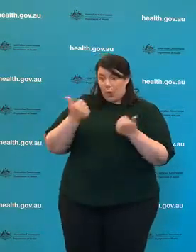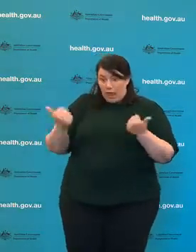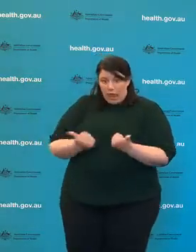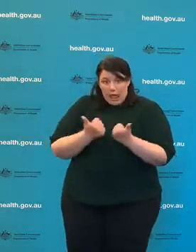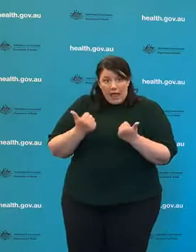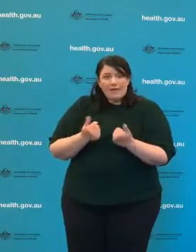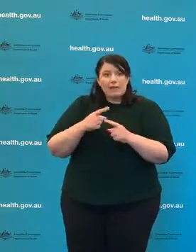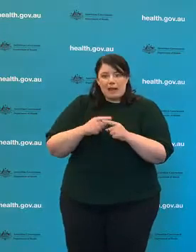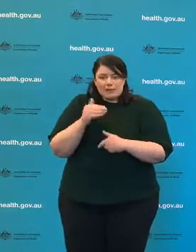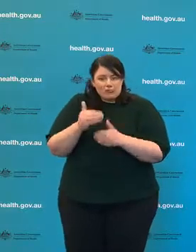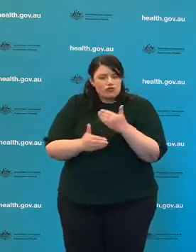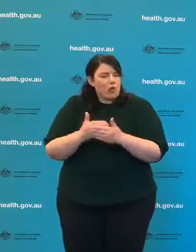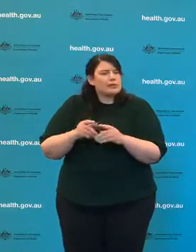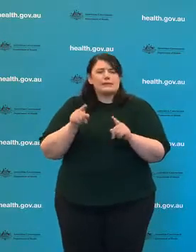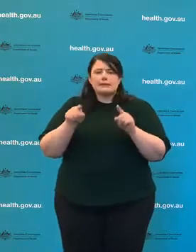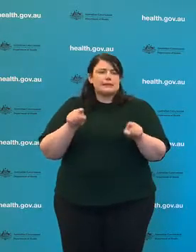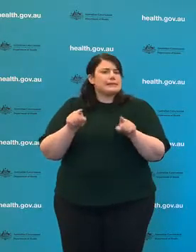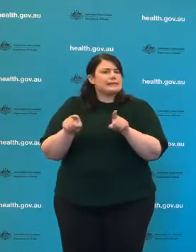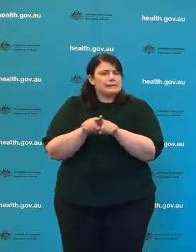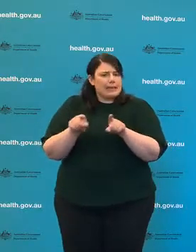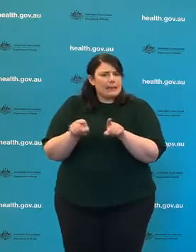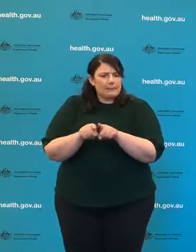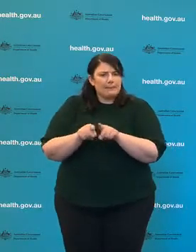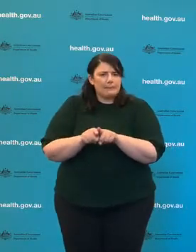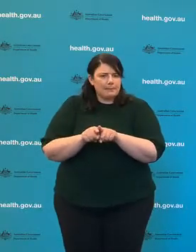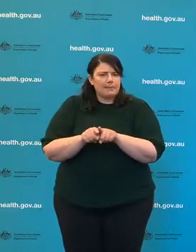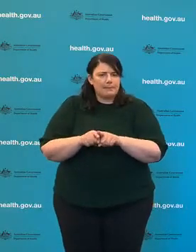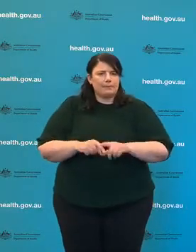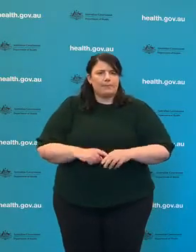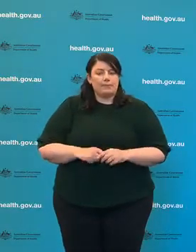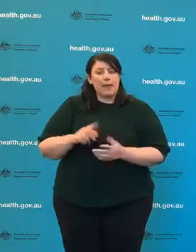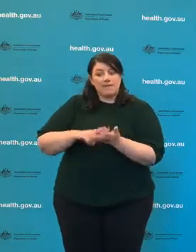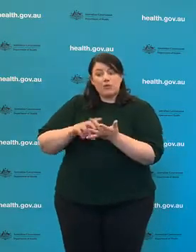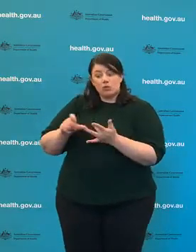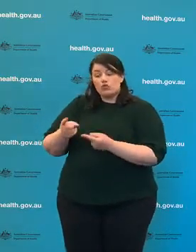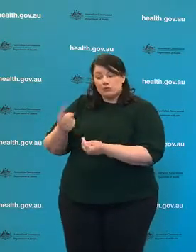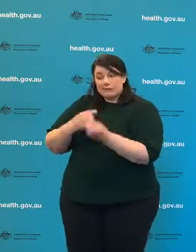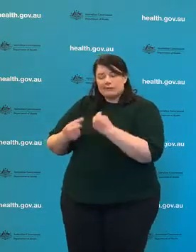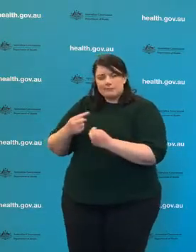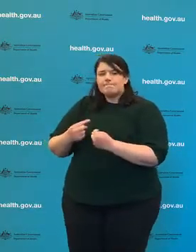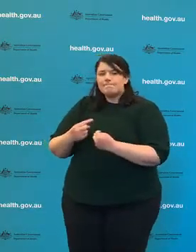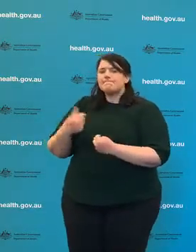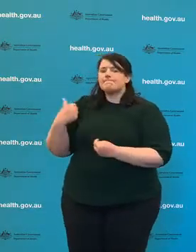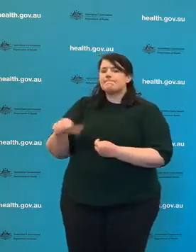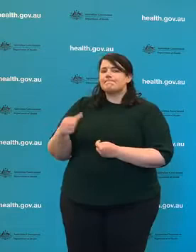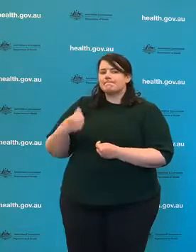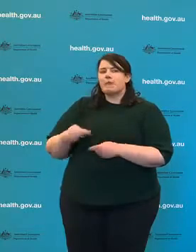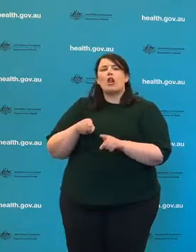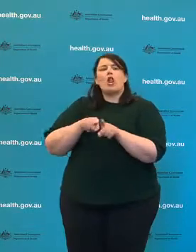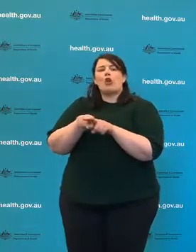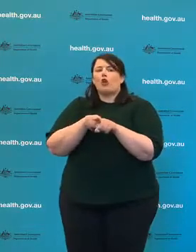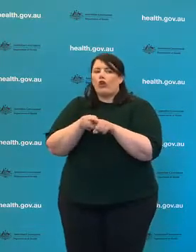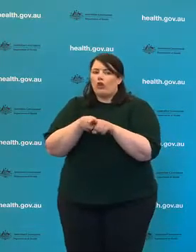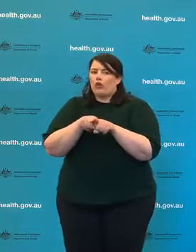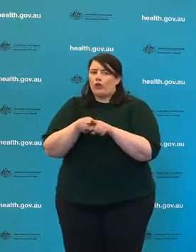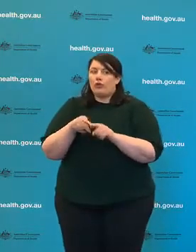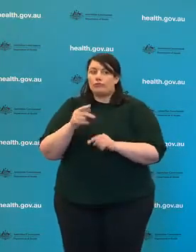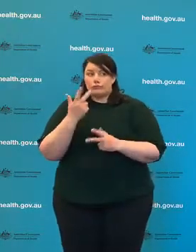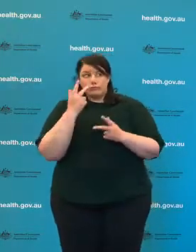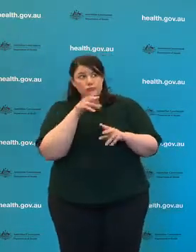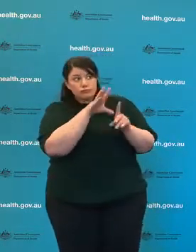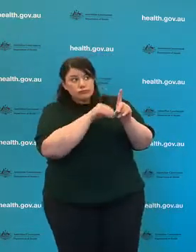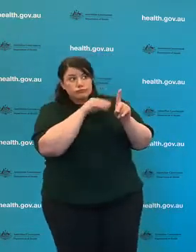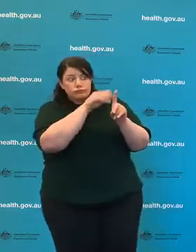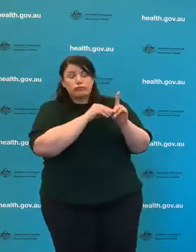think we can be very confident from what we've heard from Victoria that they are learning the lessons, both from New South Wales and